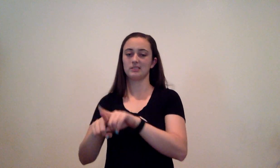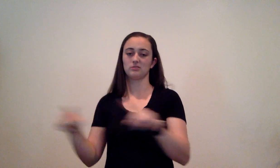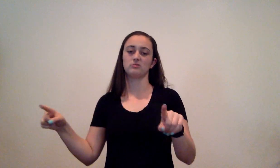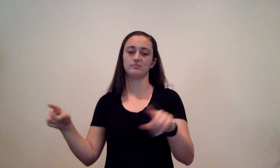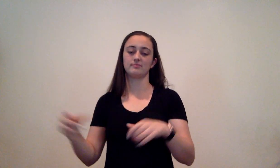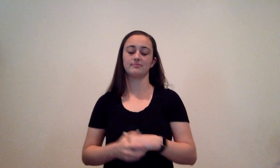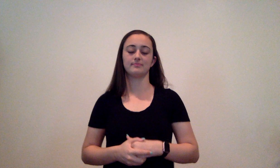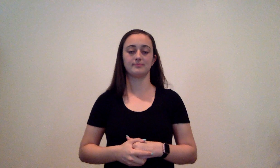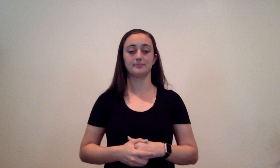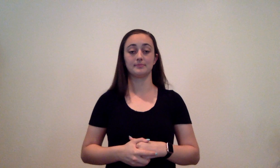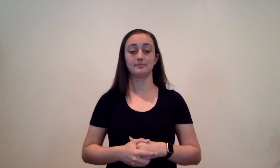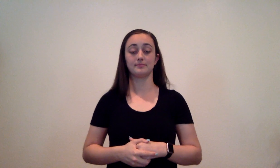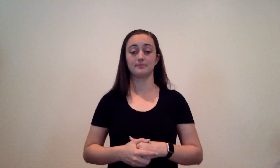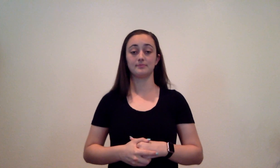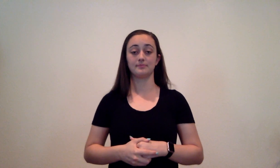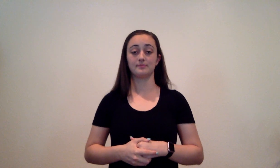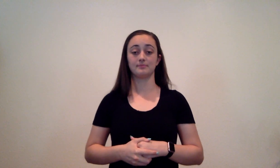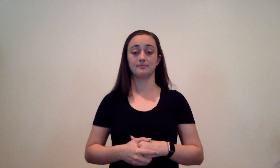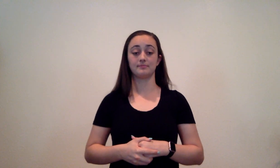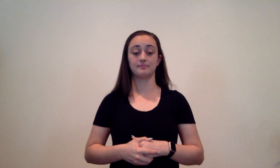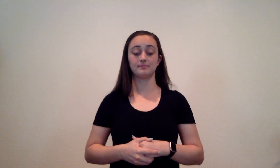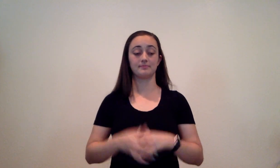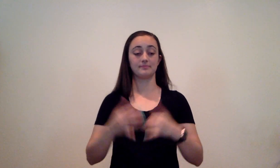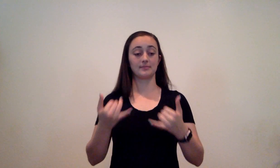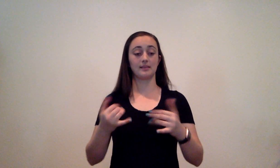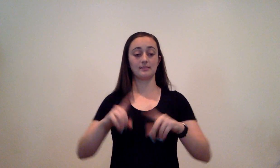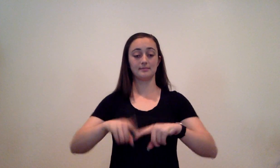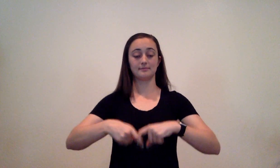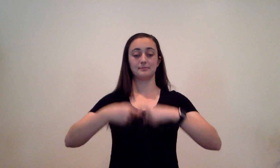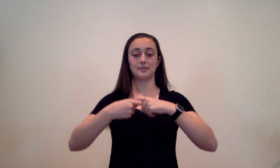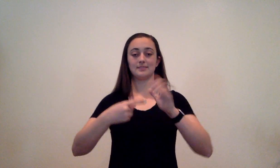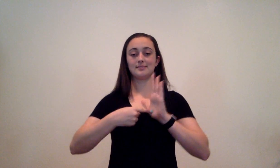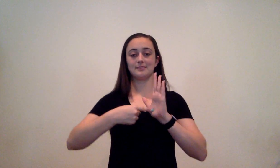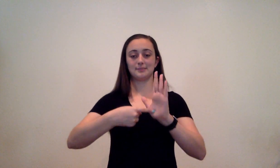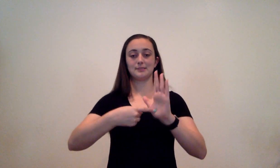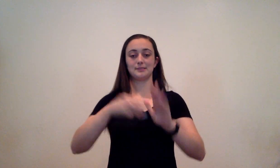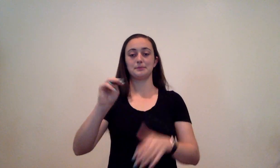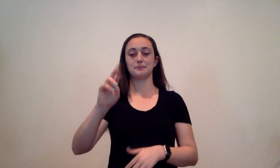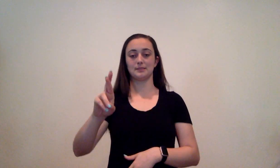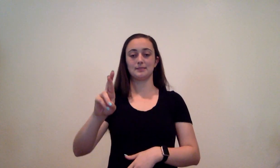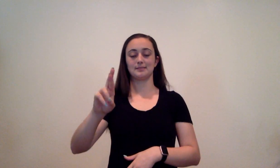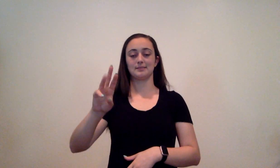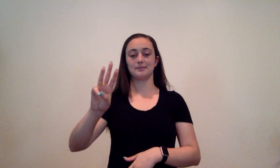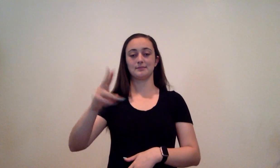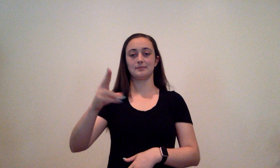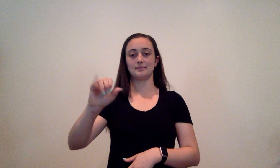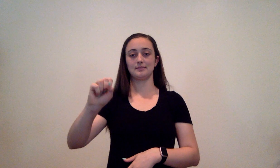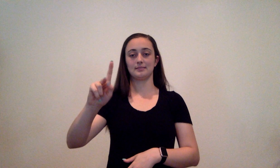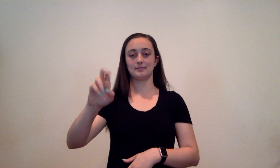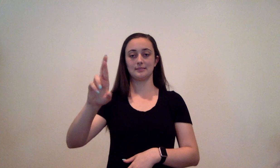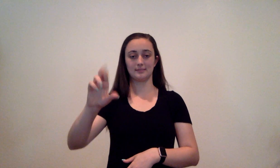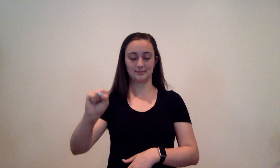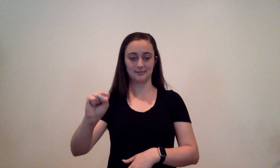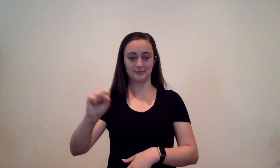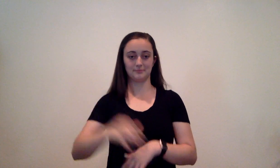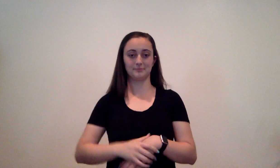We take this brief learning break to show you Mr. Whiskers in honor of Mrs. Camardello's 4th grade class